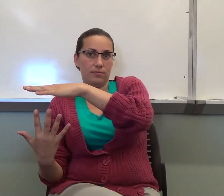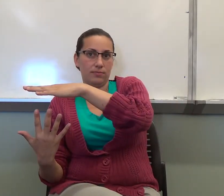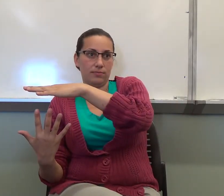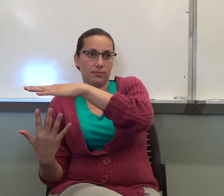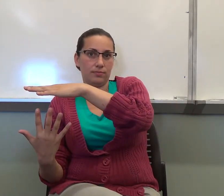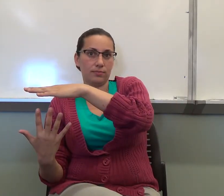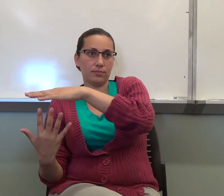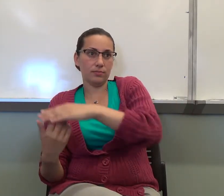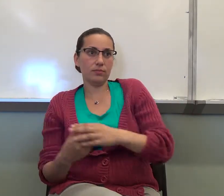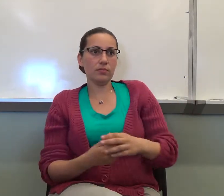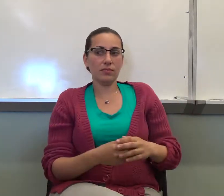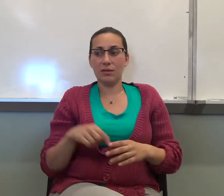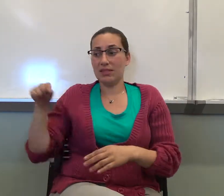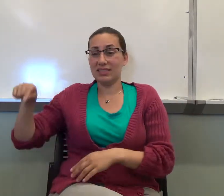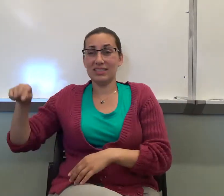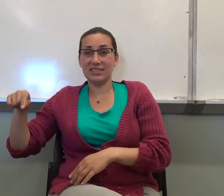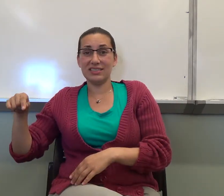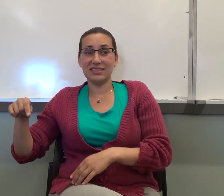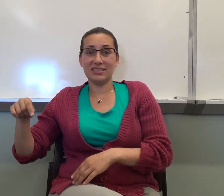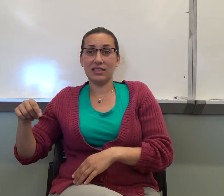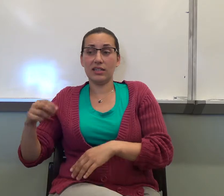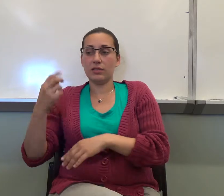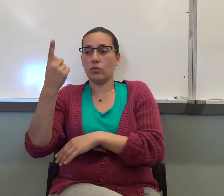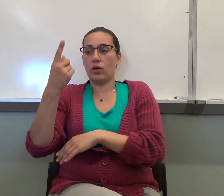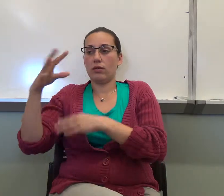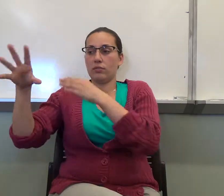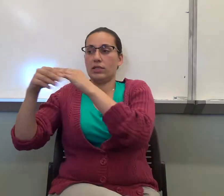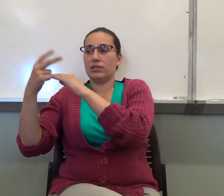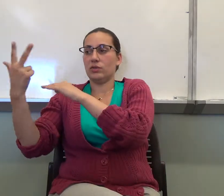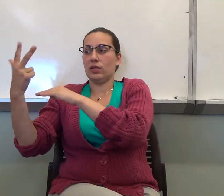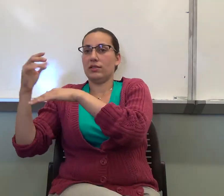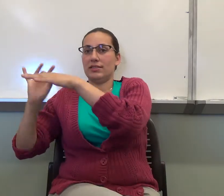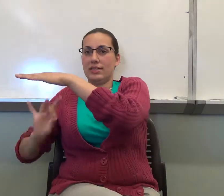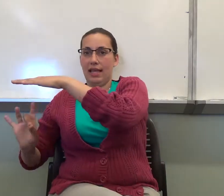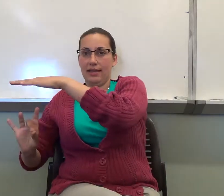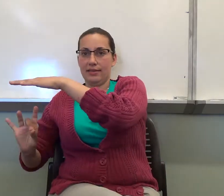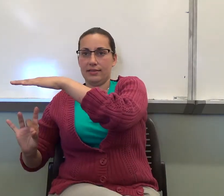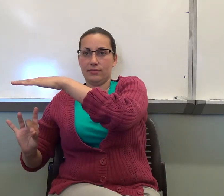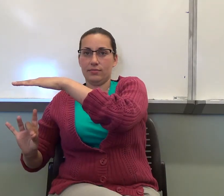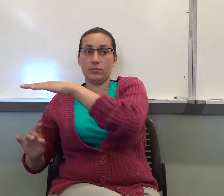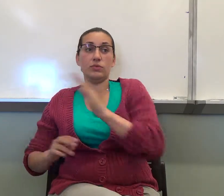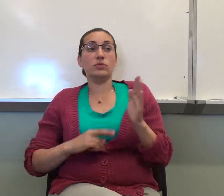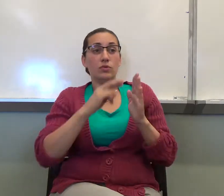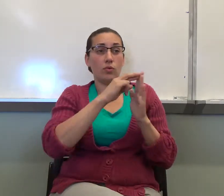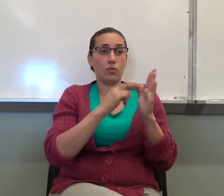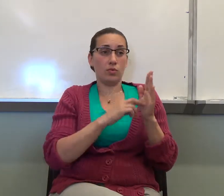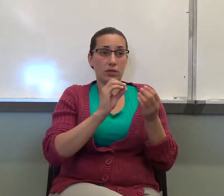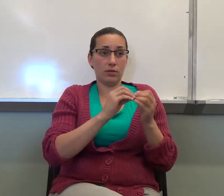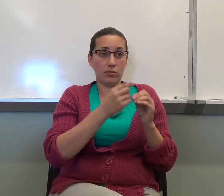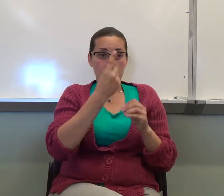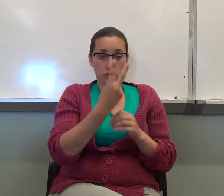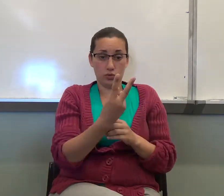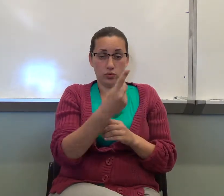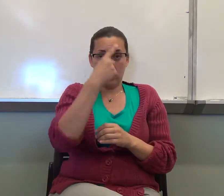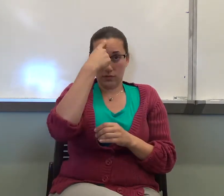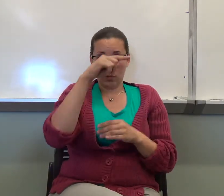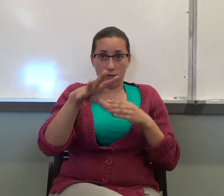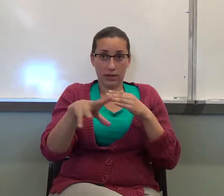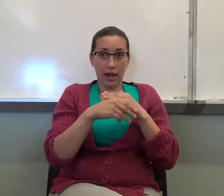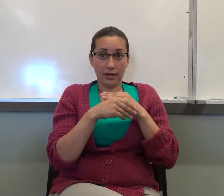eighths. Okay, using the rule number 2 for addition, that turns out to be 1/5. And